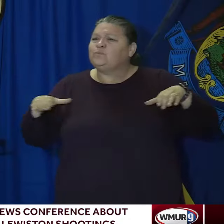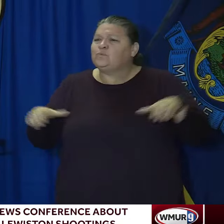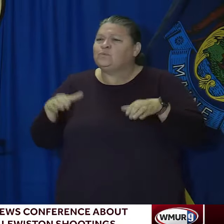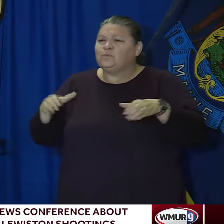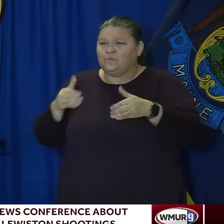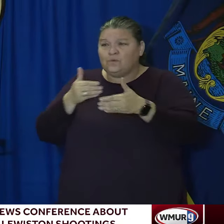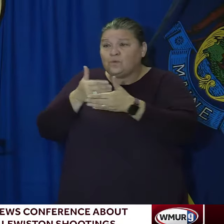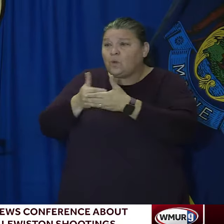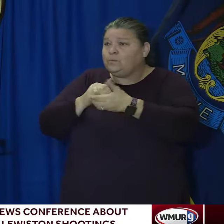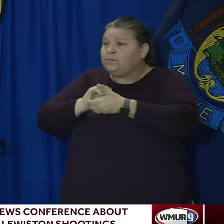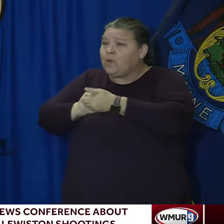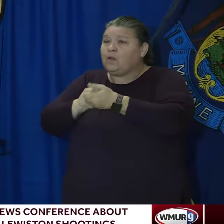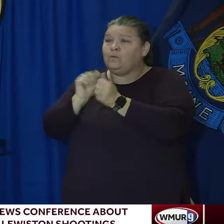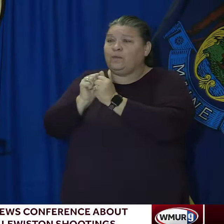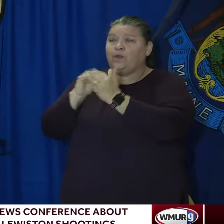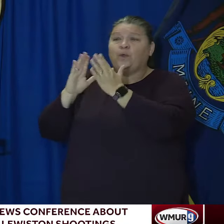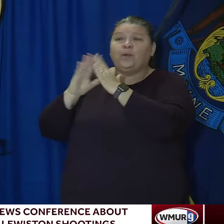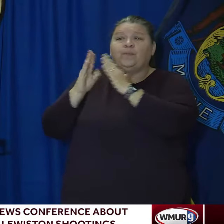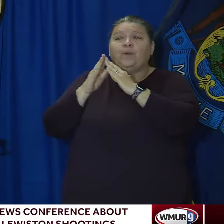the state.